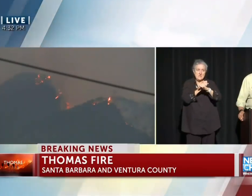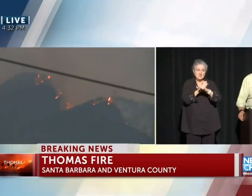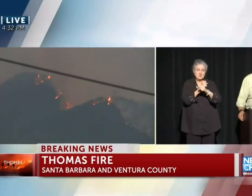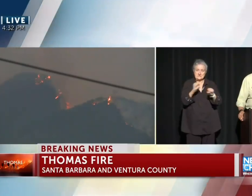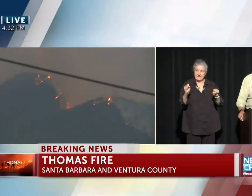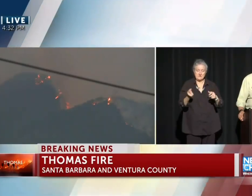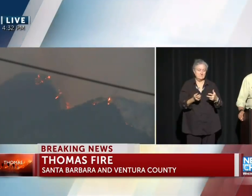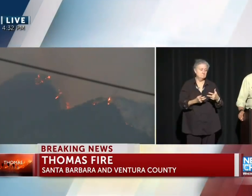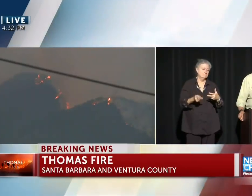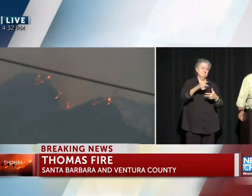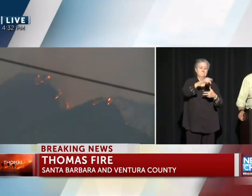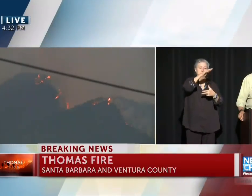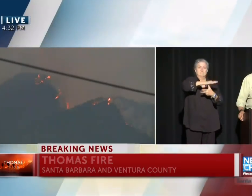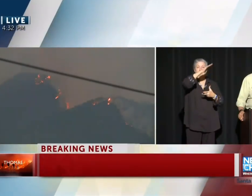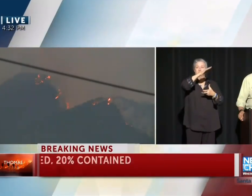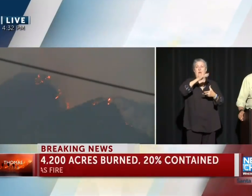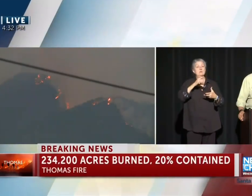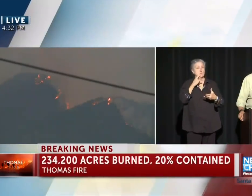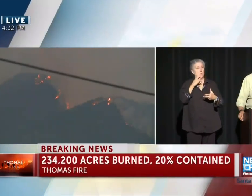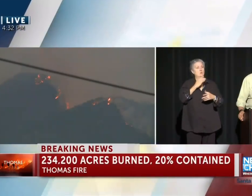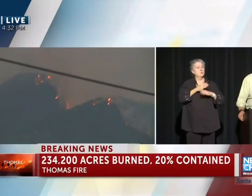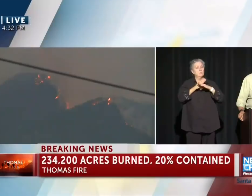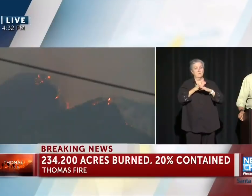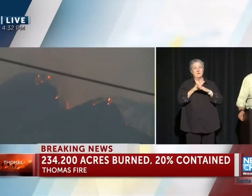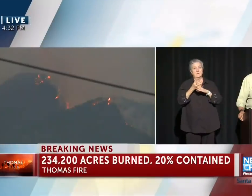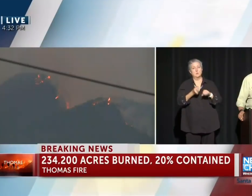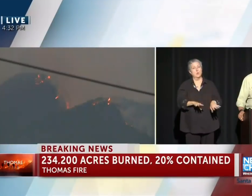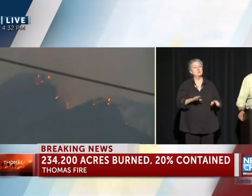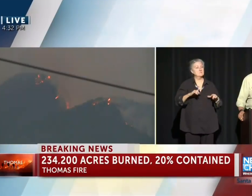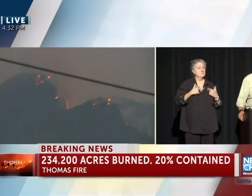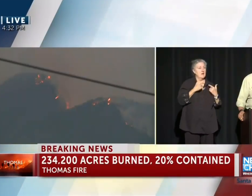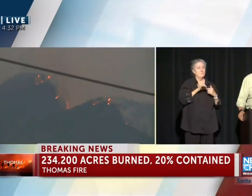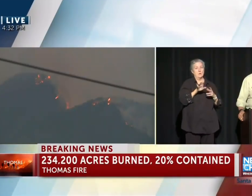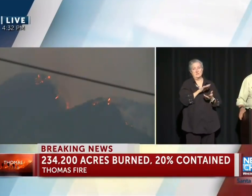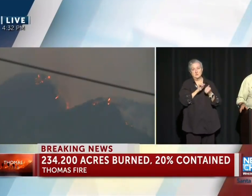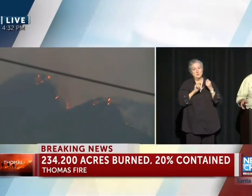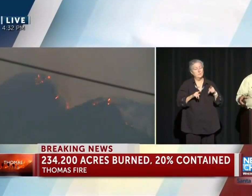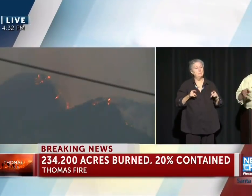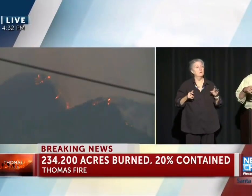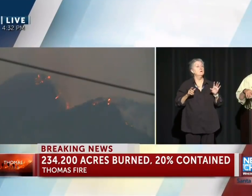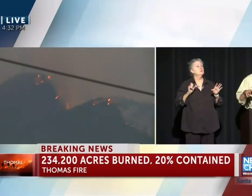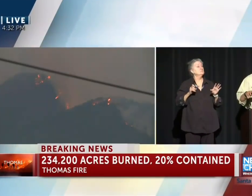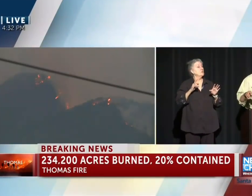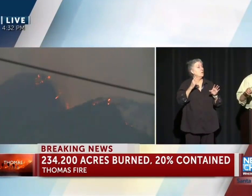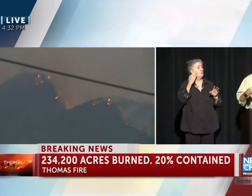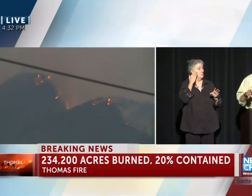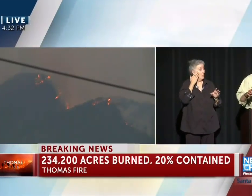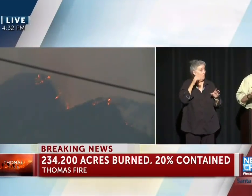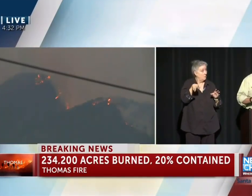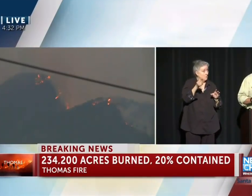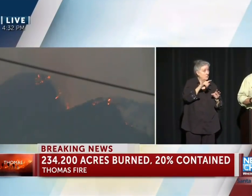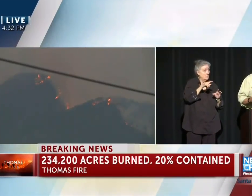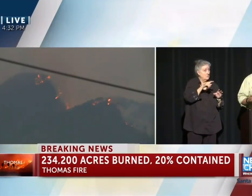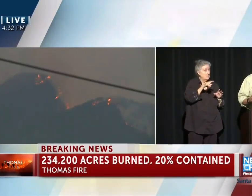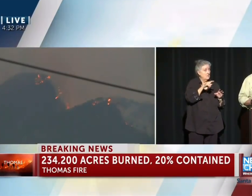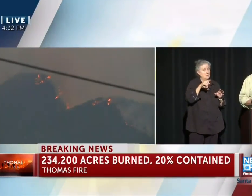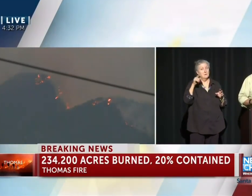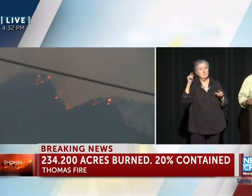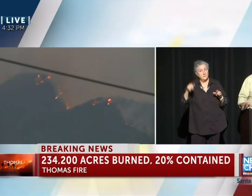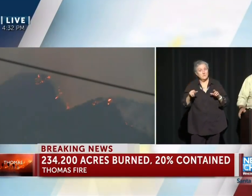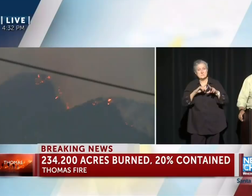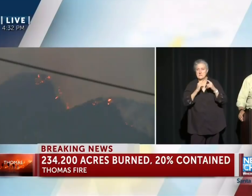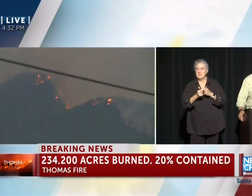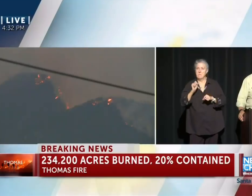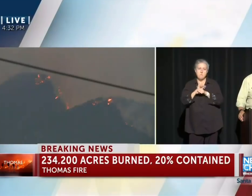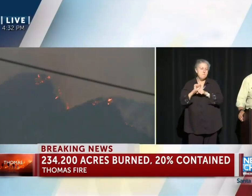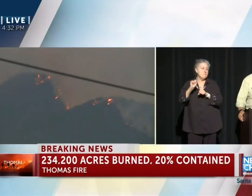safety, and we want to prevent the loss of any life or any injury to anybody. So just so you know and this team is